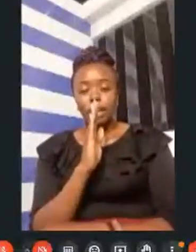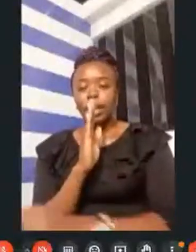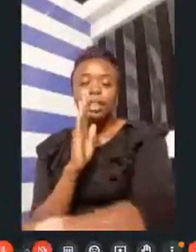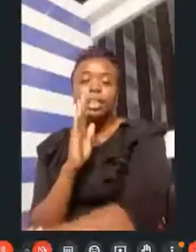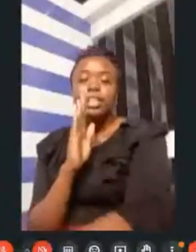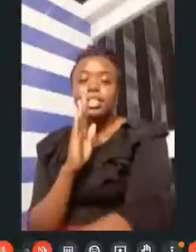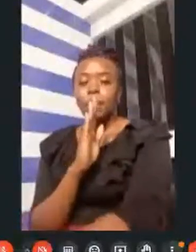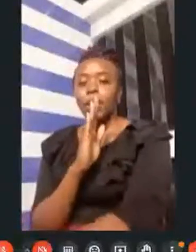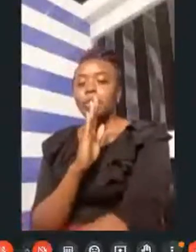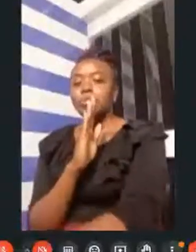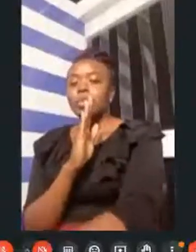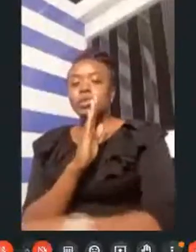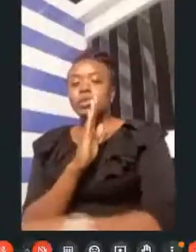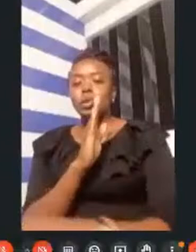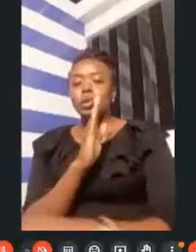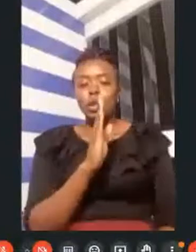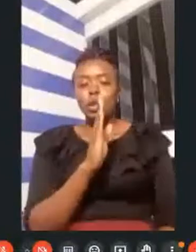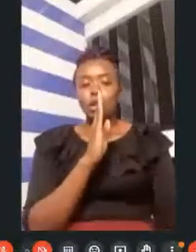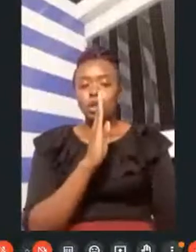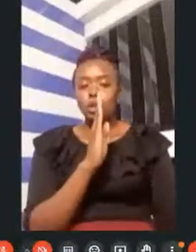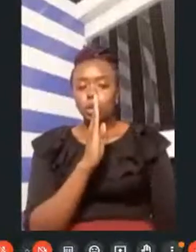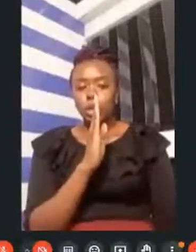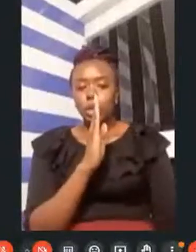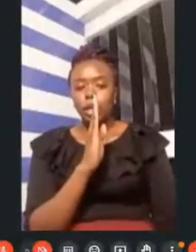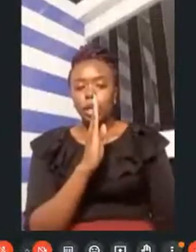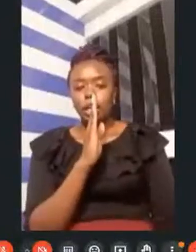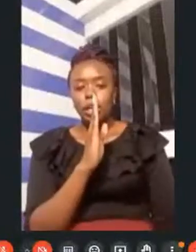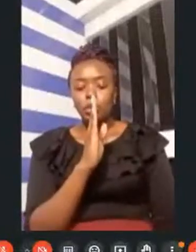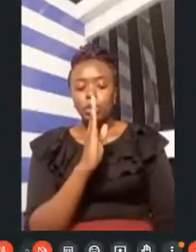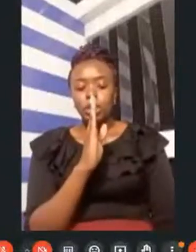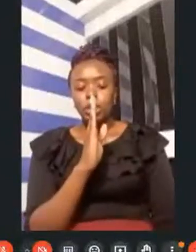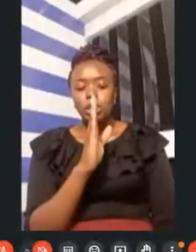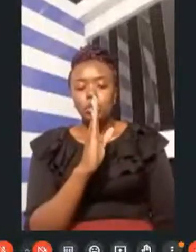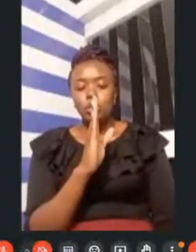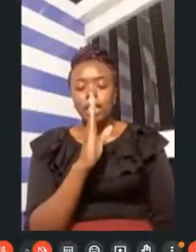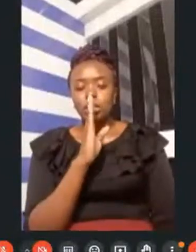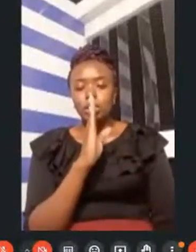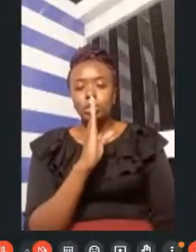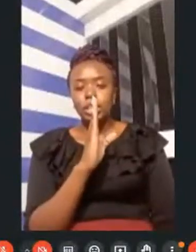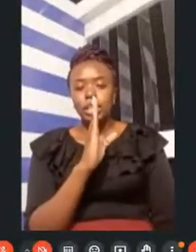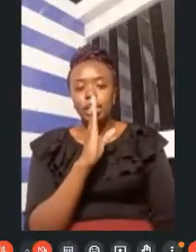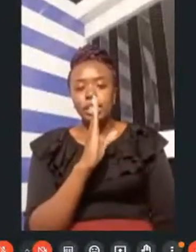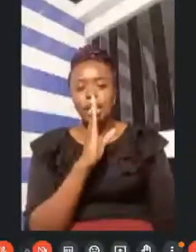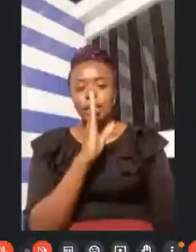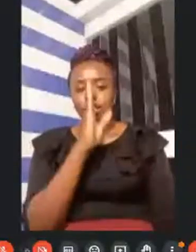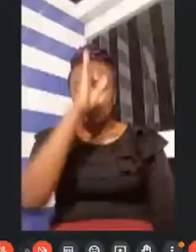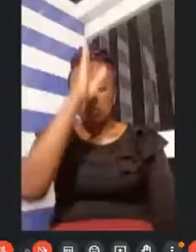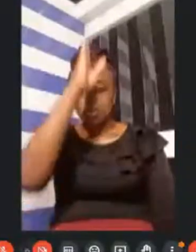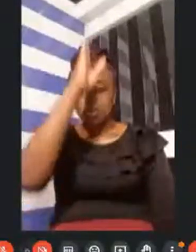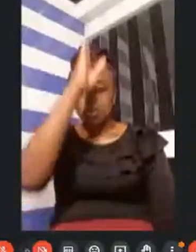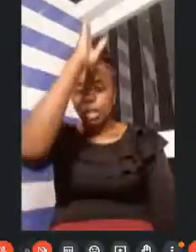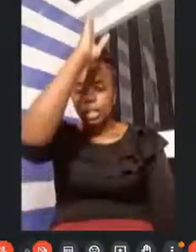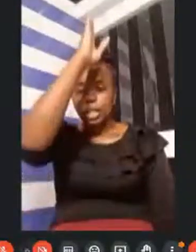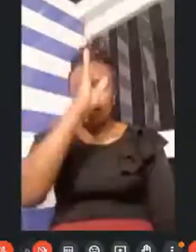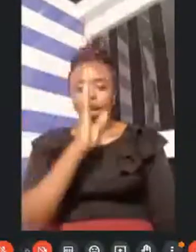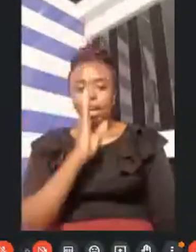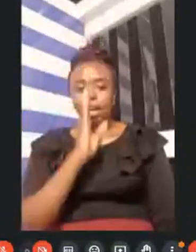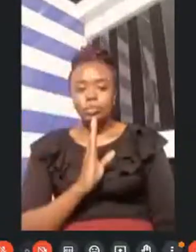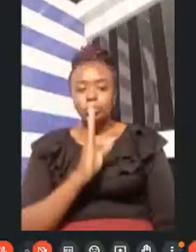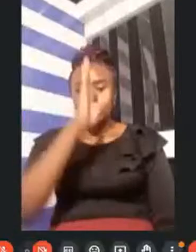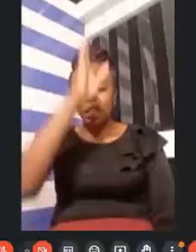ndo tuelewe. Sawa. So noon, noon. So at noon, the sun is